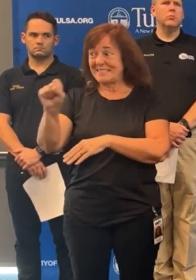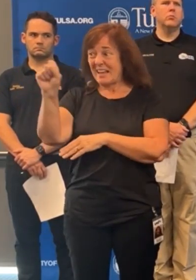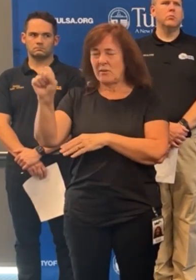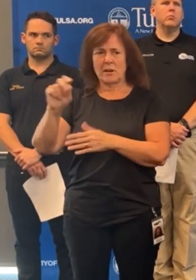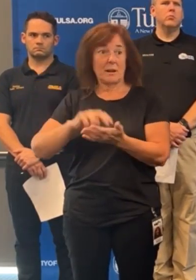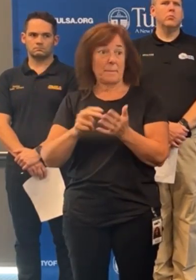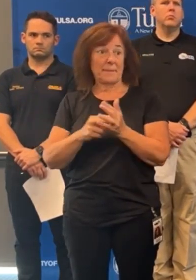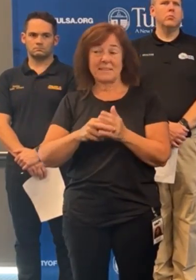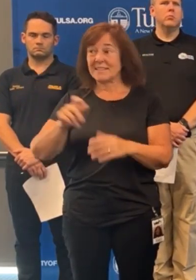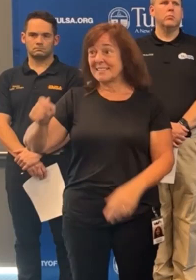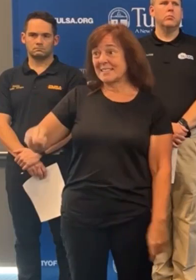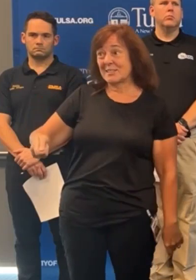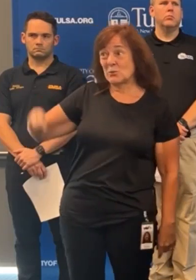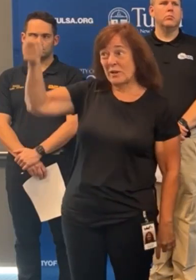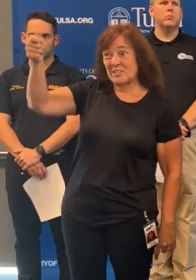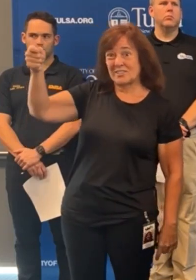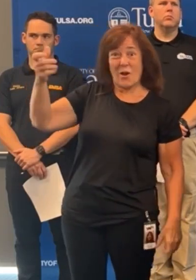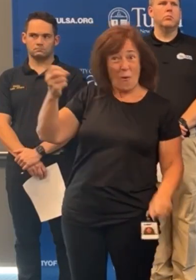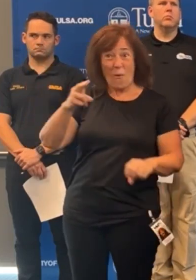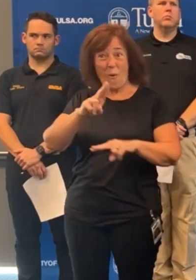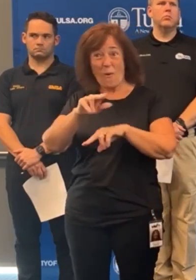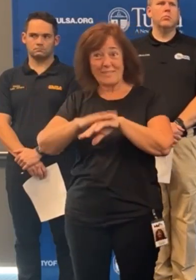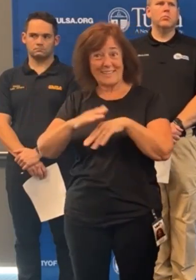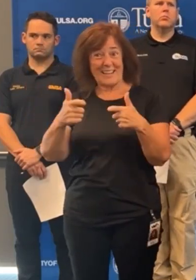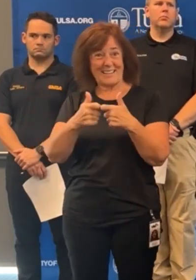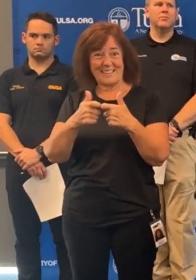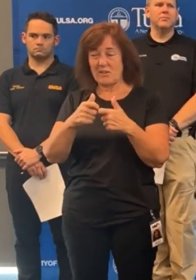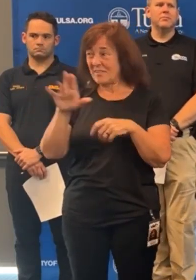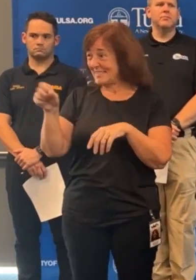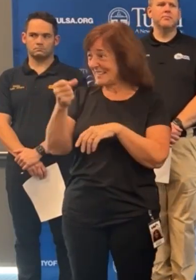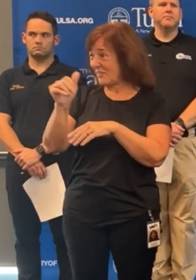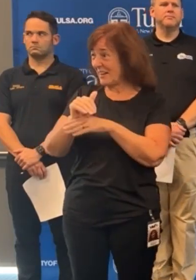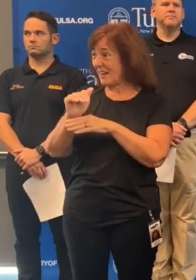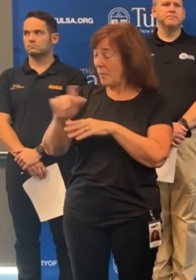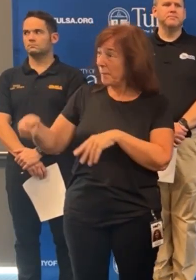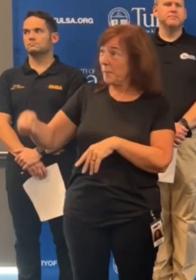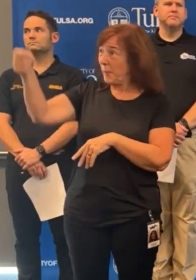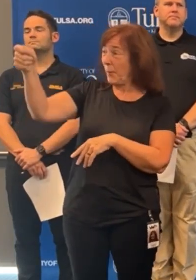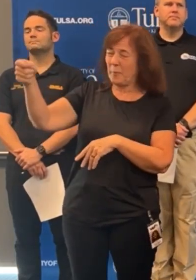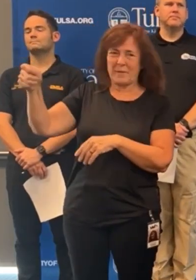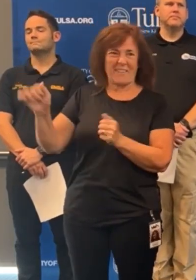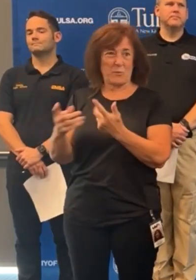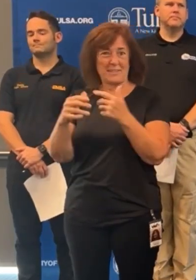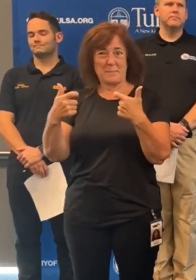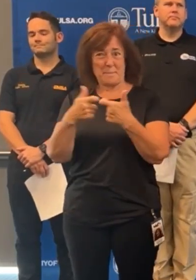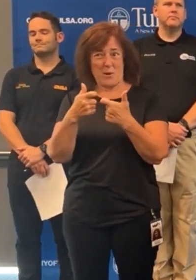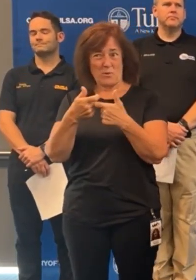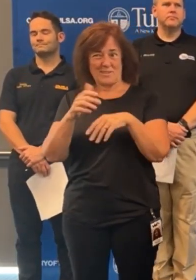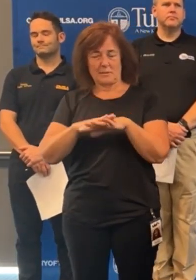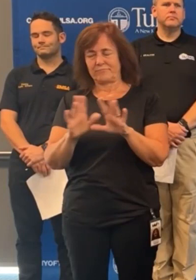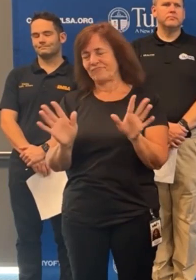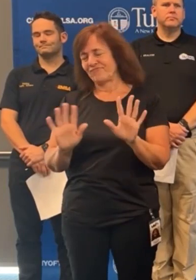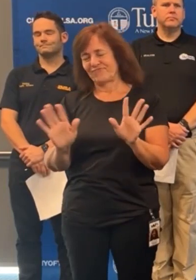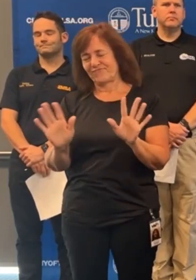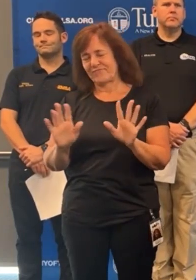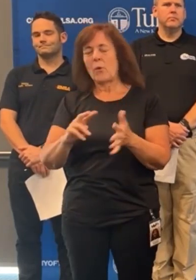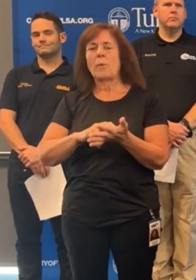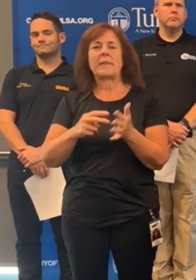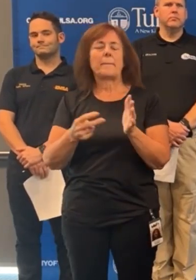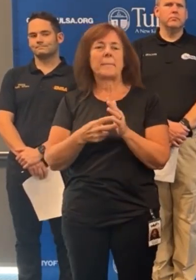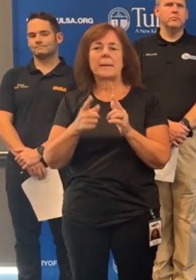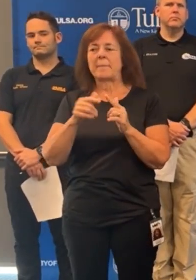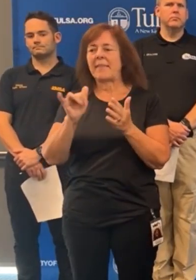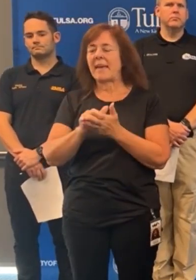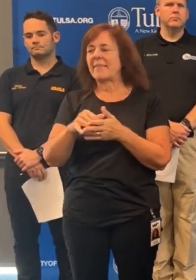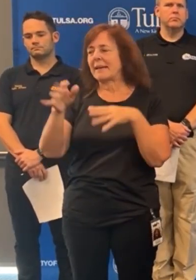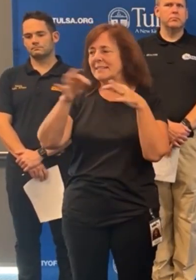that there's a switch that's going to get flipped on at 5 o'clock on Saturday and everybody's power comes on. I think what they meant by that, and